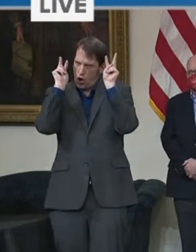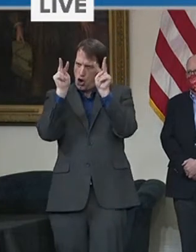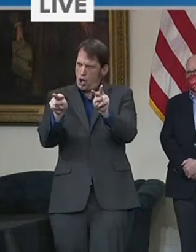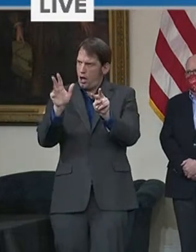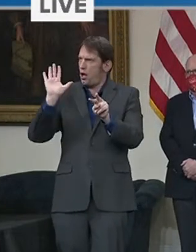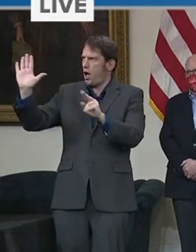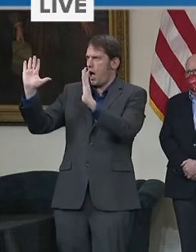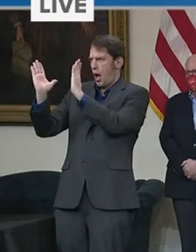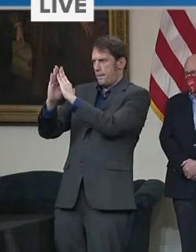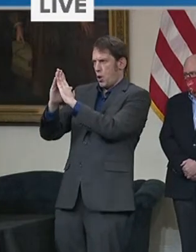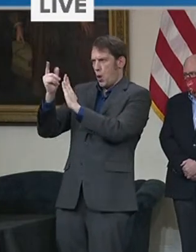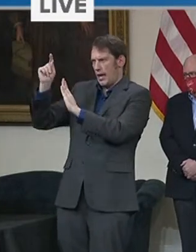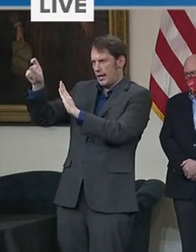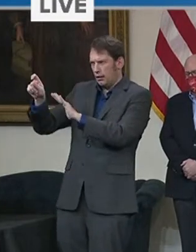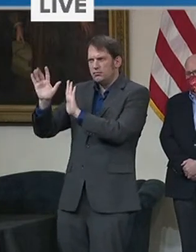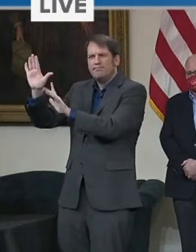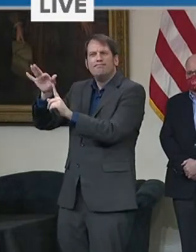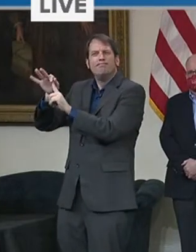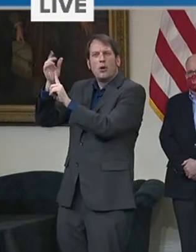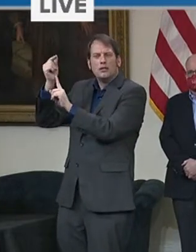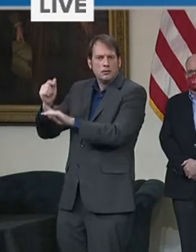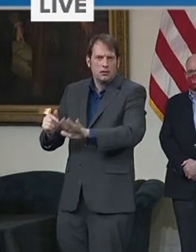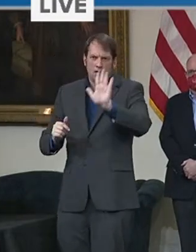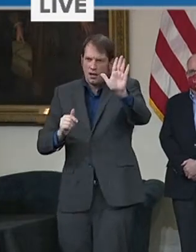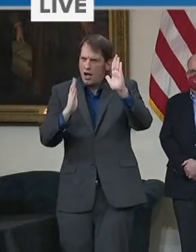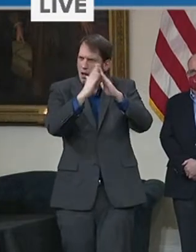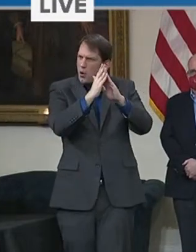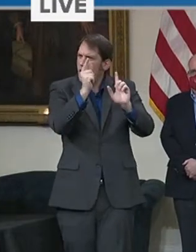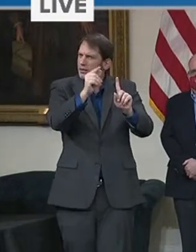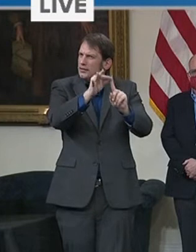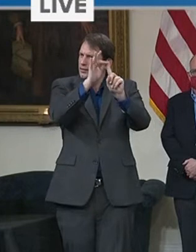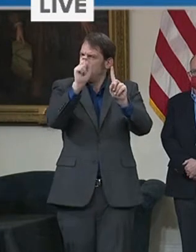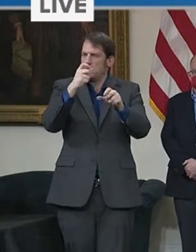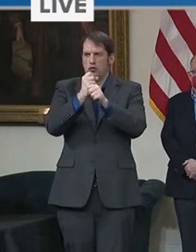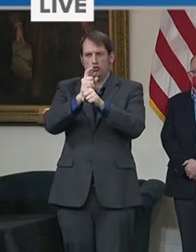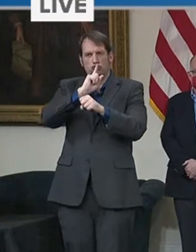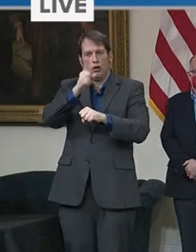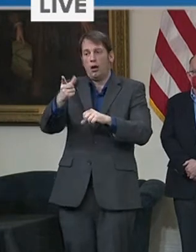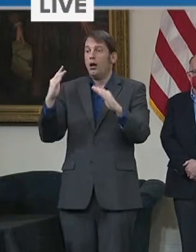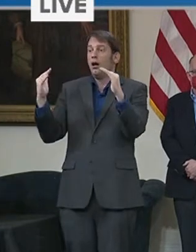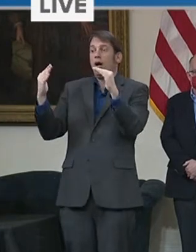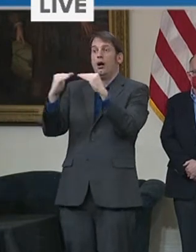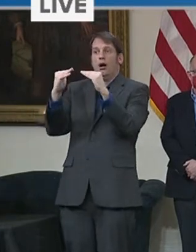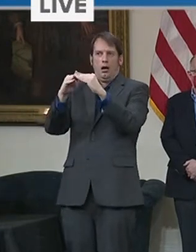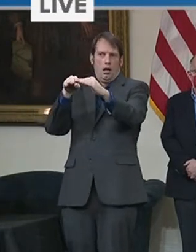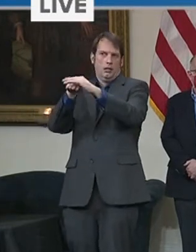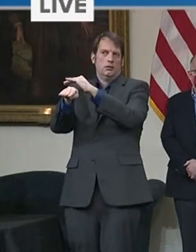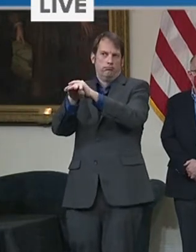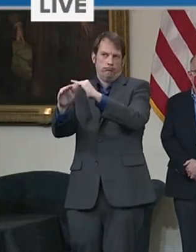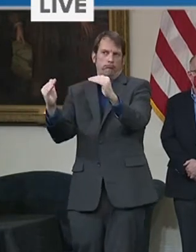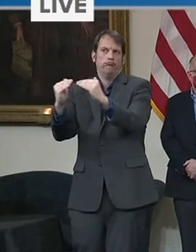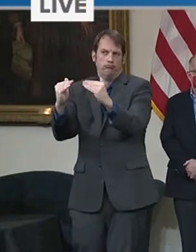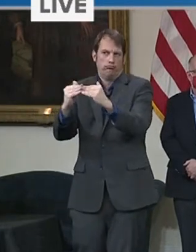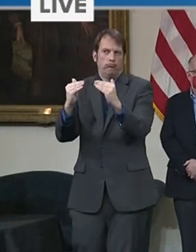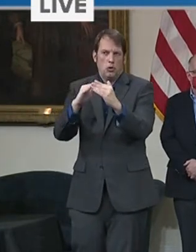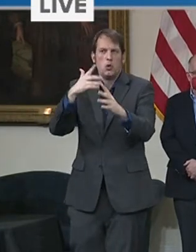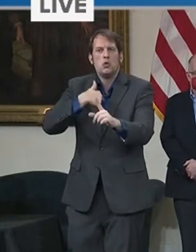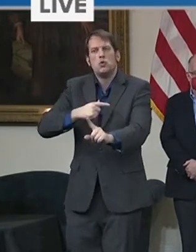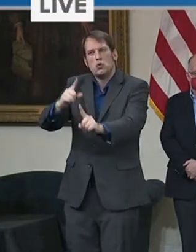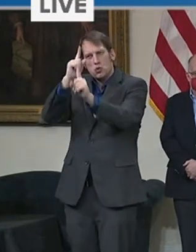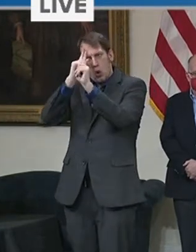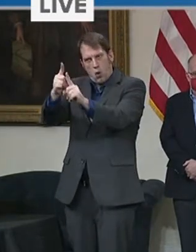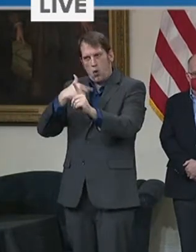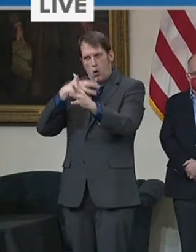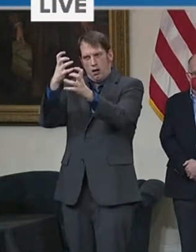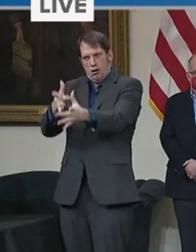Marylanders have equitable access to vaccines. Our goal is to have an efficient combination of models across